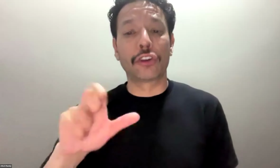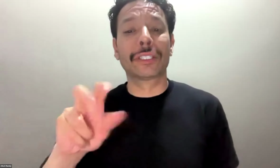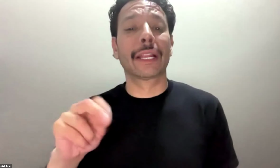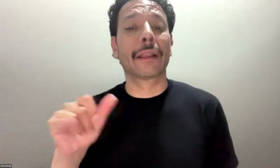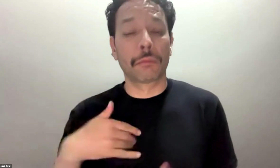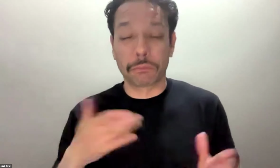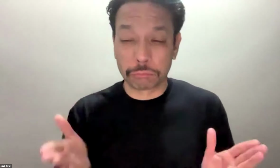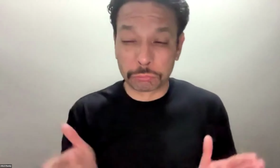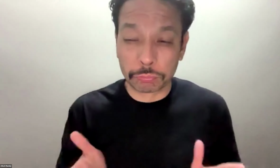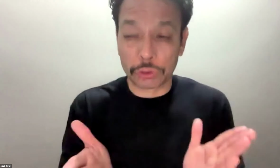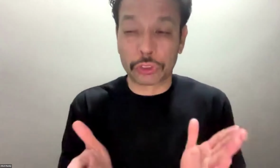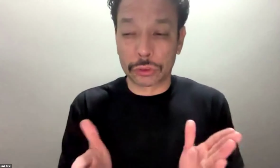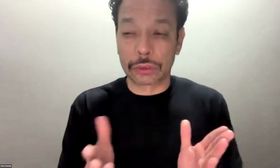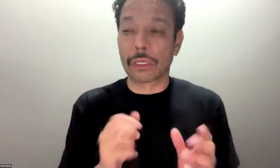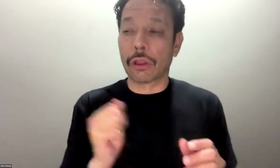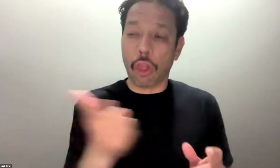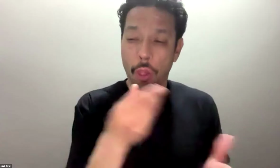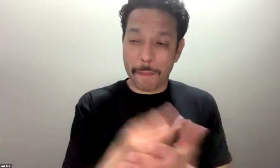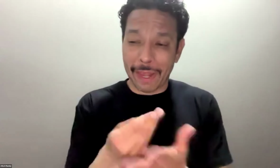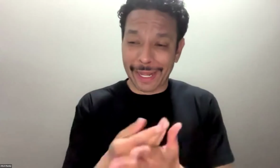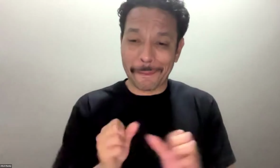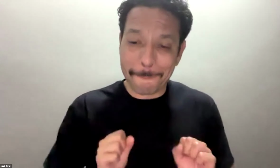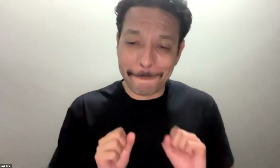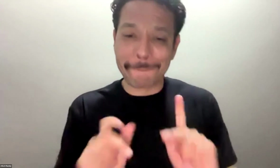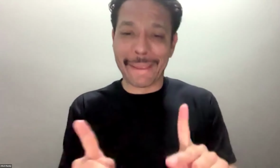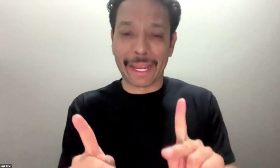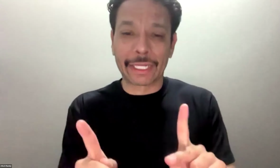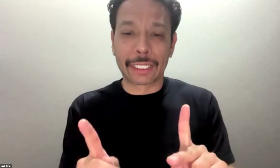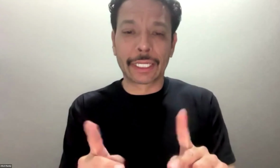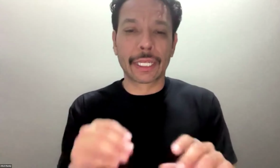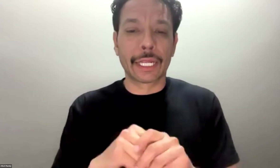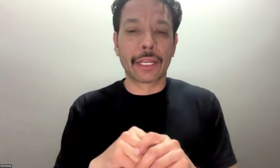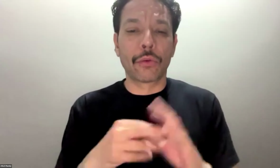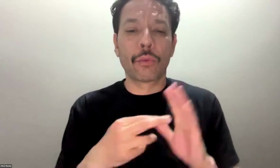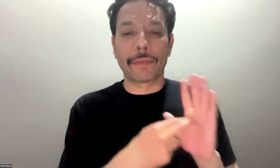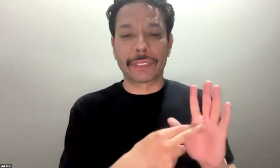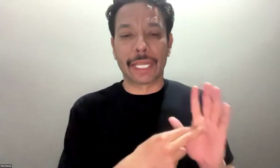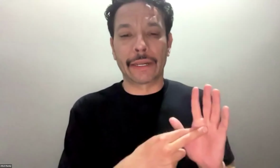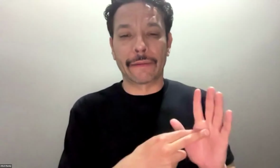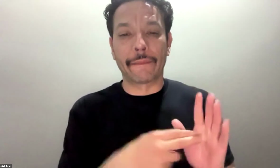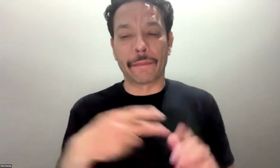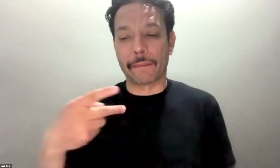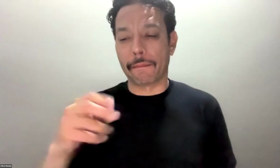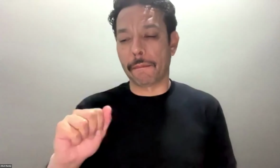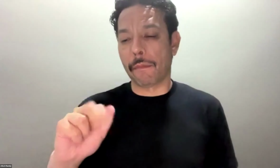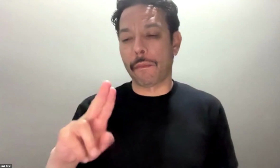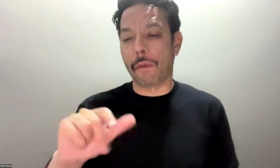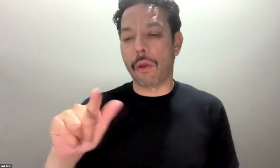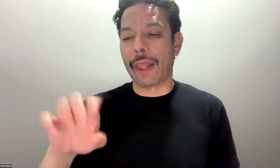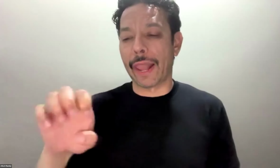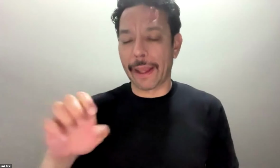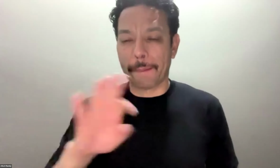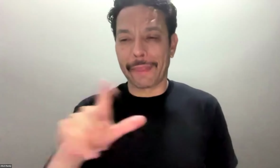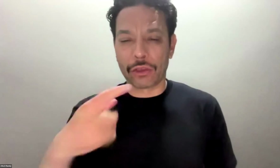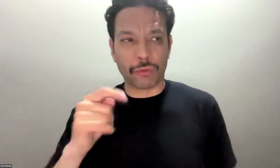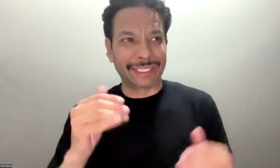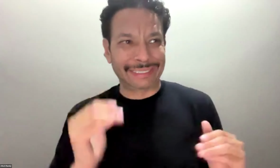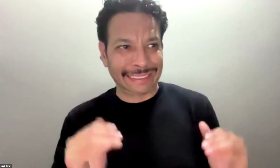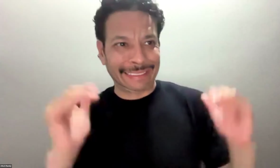to reinstate all the funds that were in Representative Pollitt's bill to try and get those back up to those levels. So that's